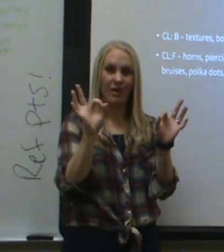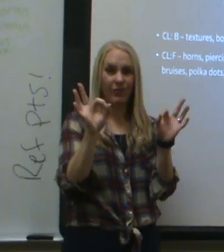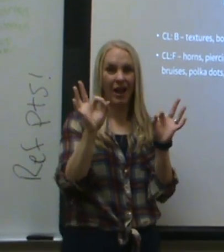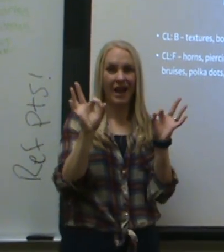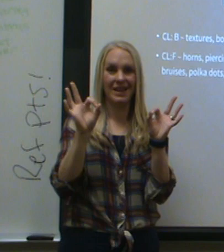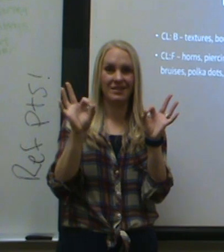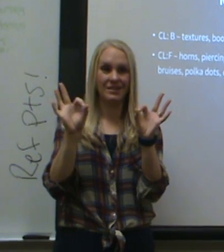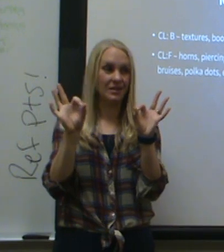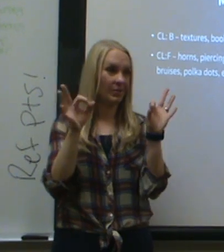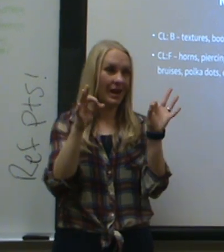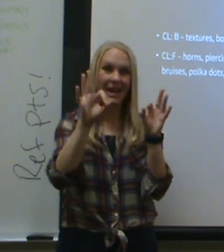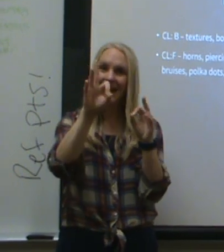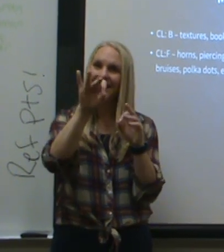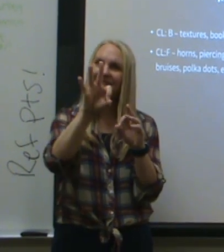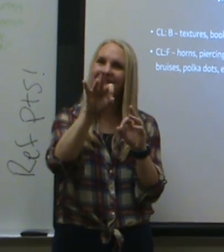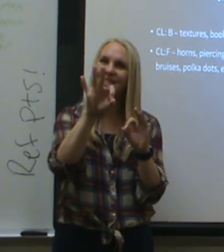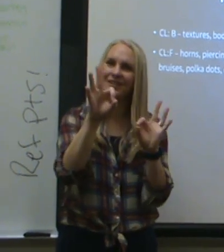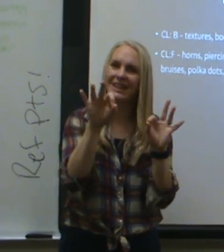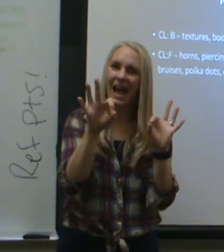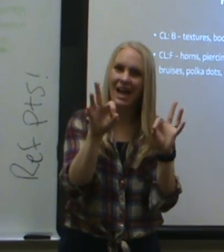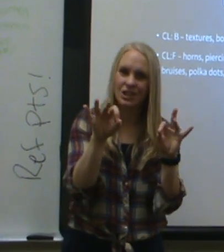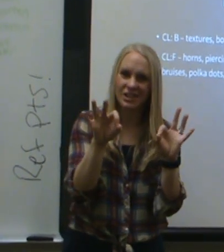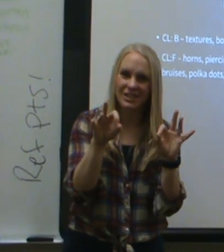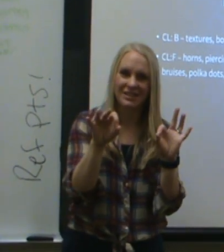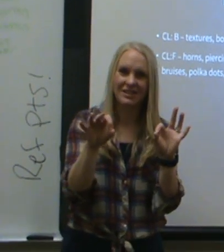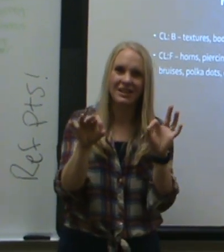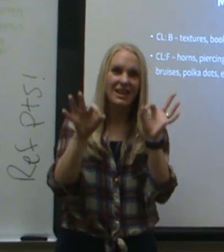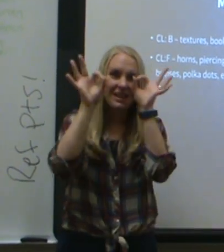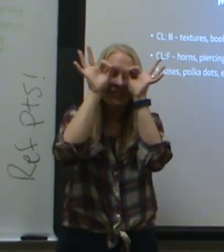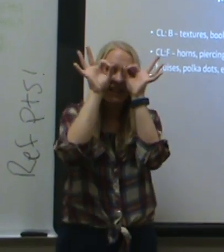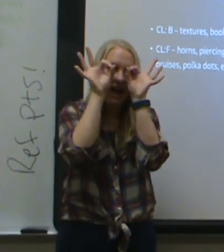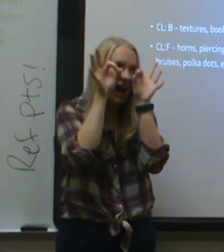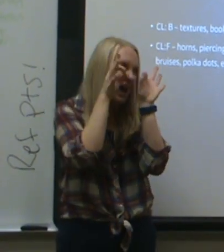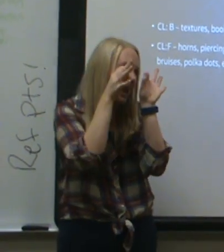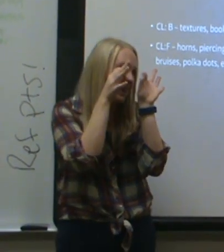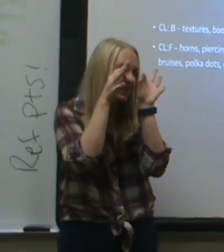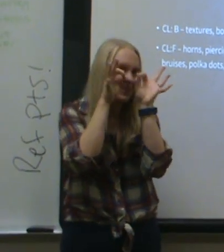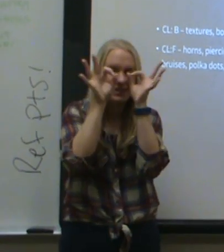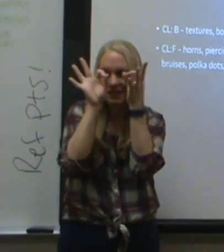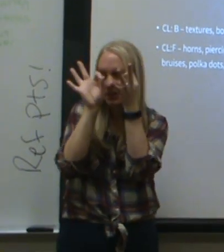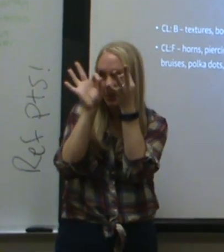for eyes, right? These are the lashes. These are the eyes.